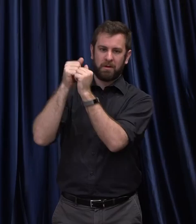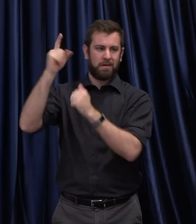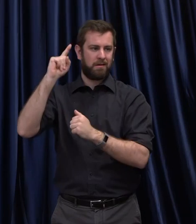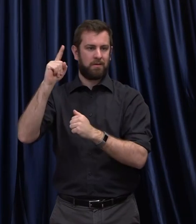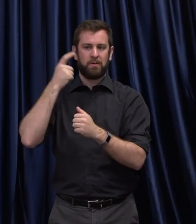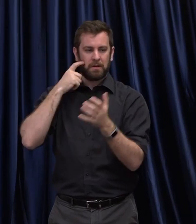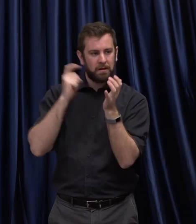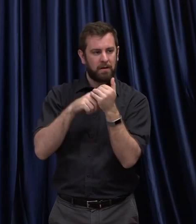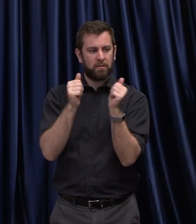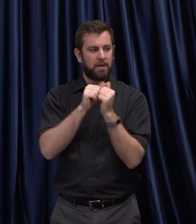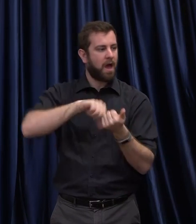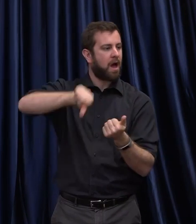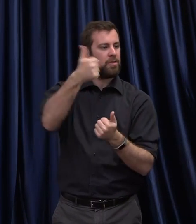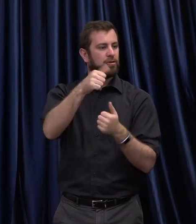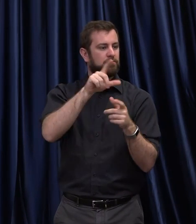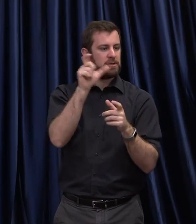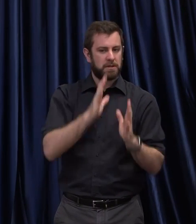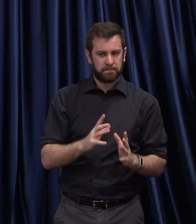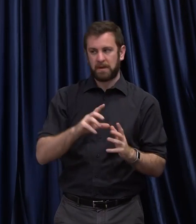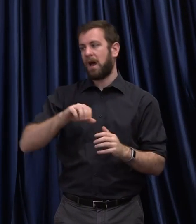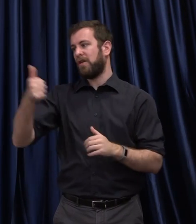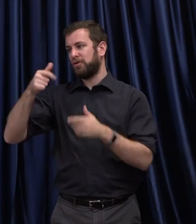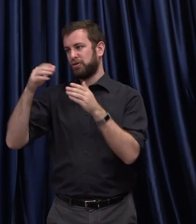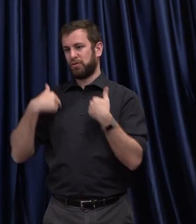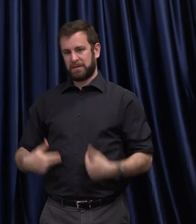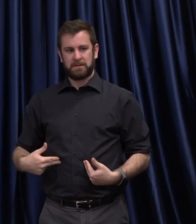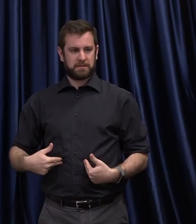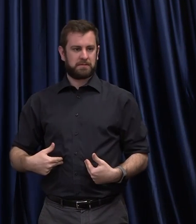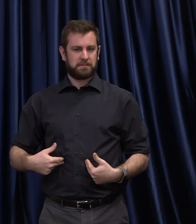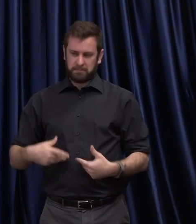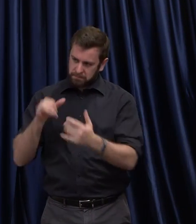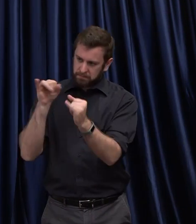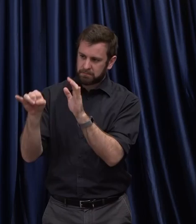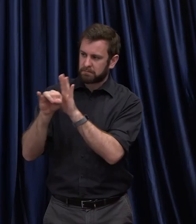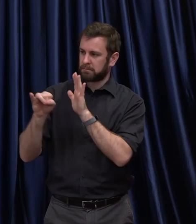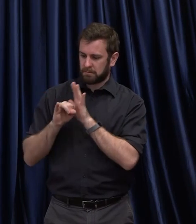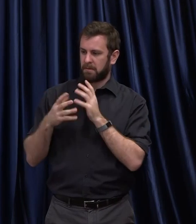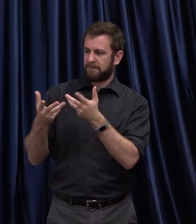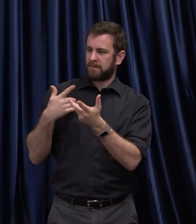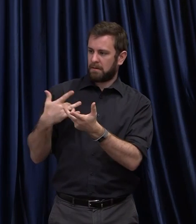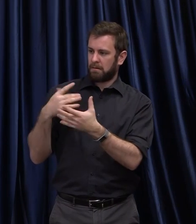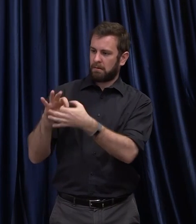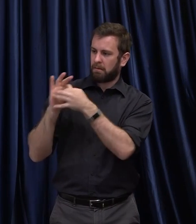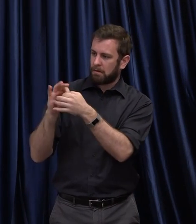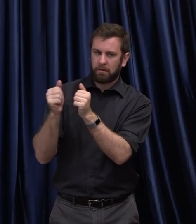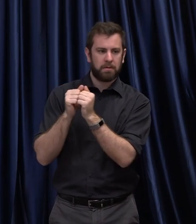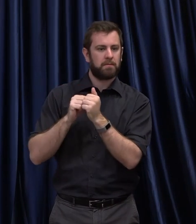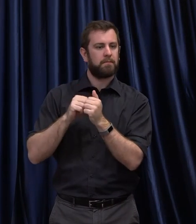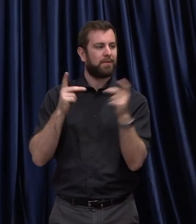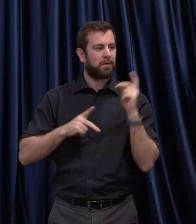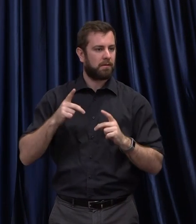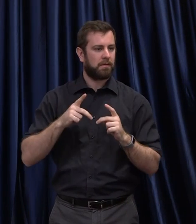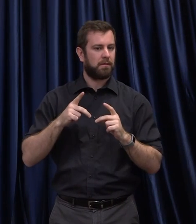with other Muslims and other human beings. We identify with the destruction of the